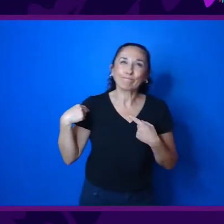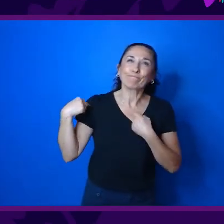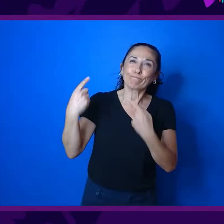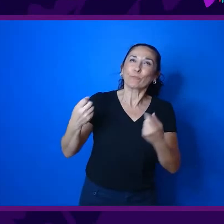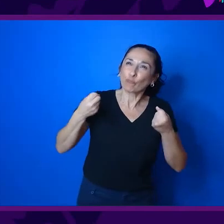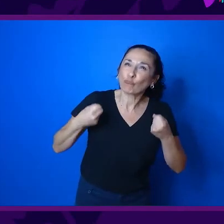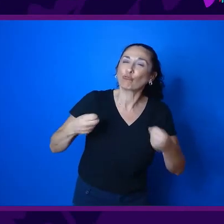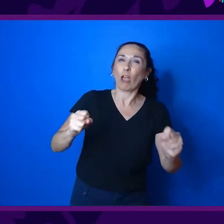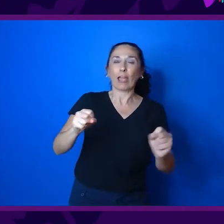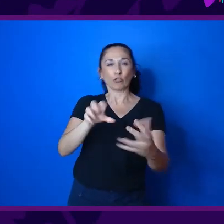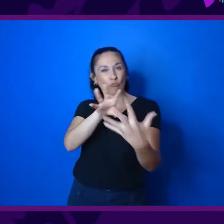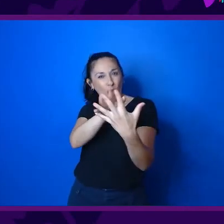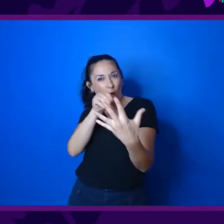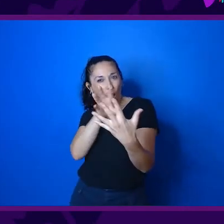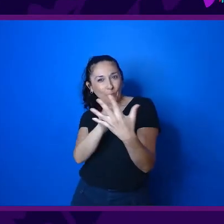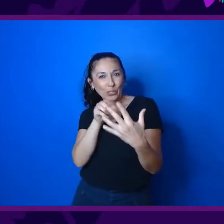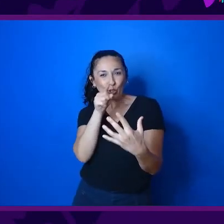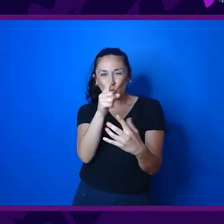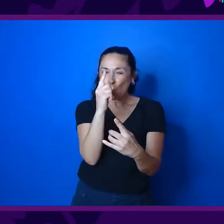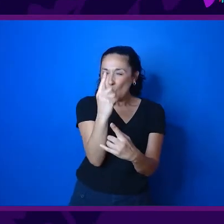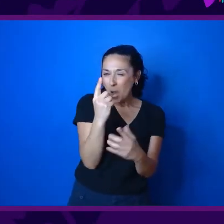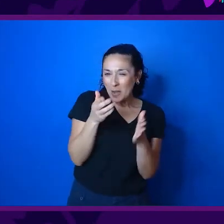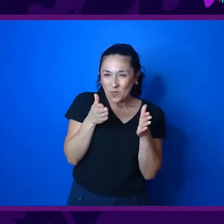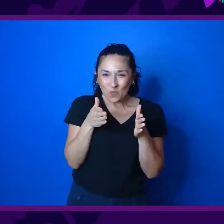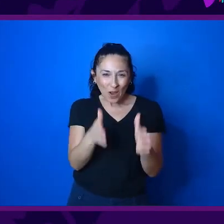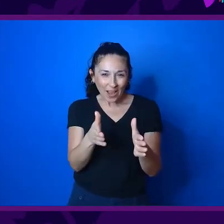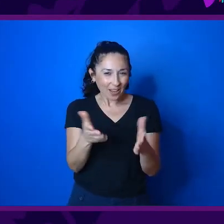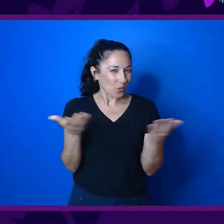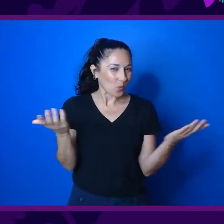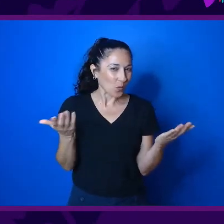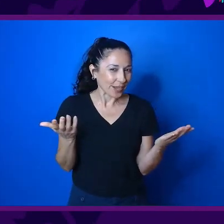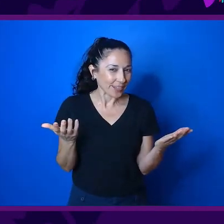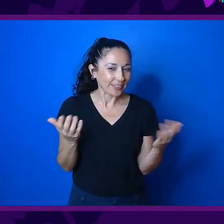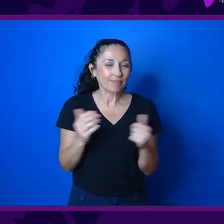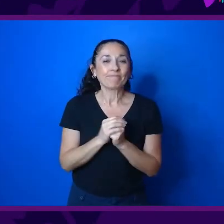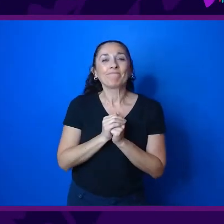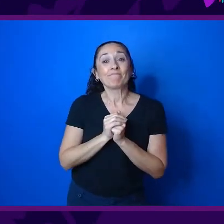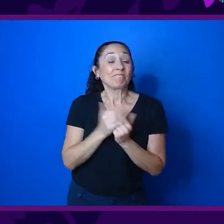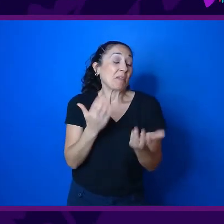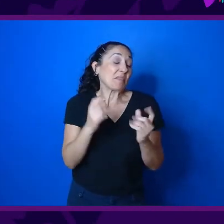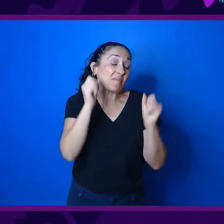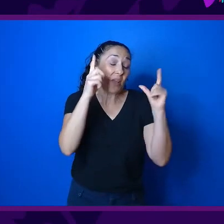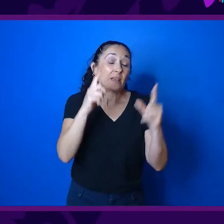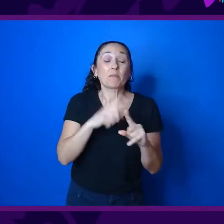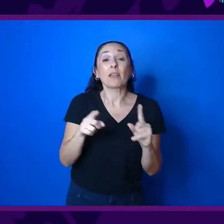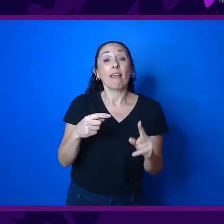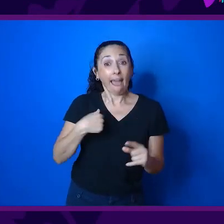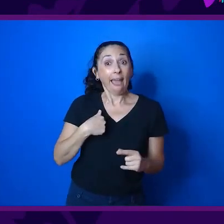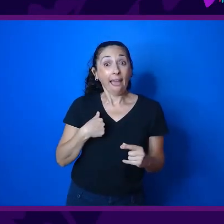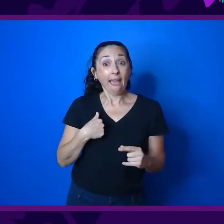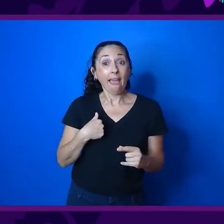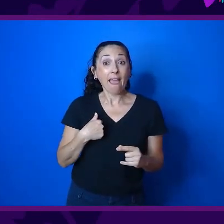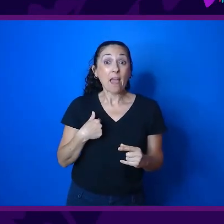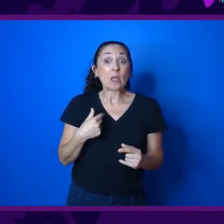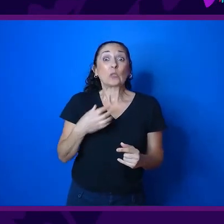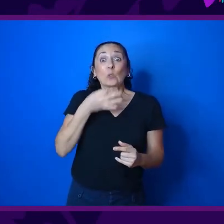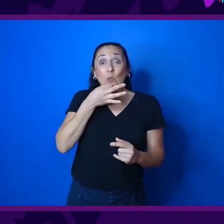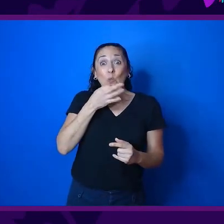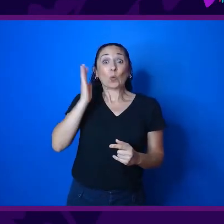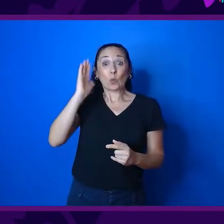you in one particular way, which might come as no surprise to you, which is I am about to have my 6th child.